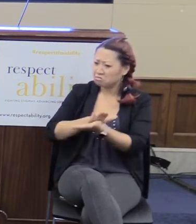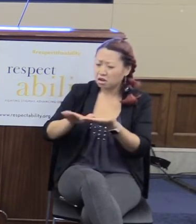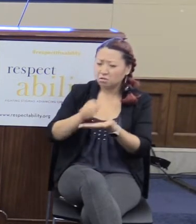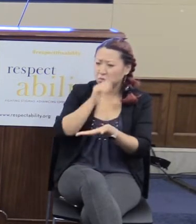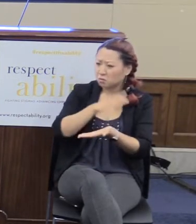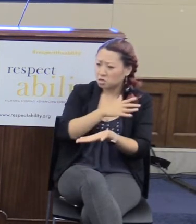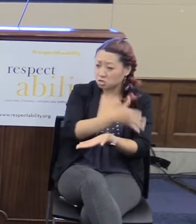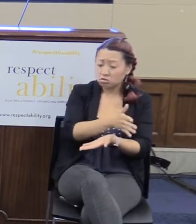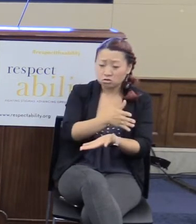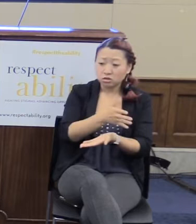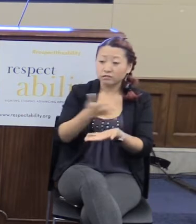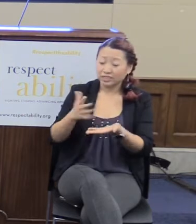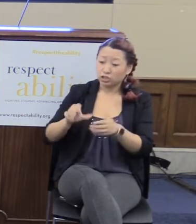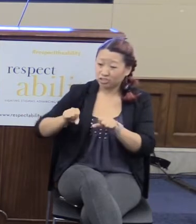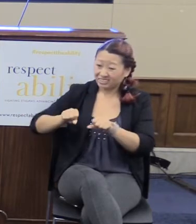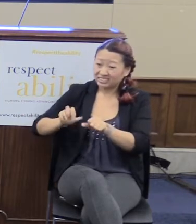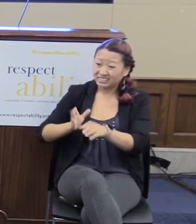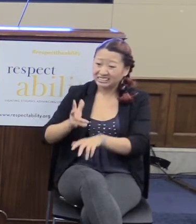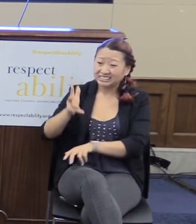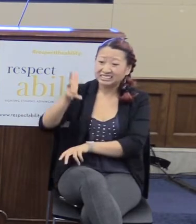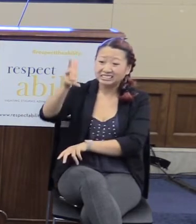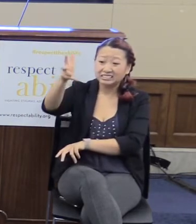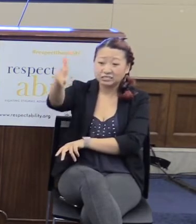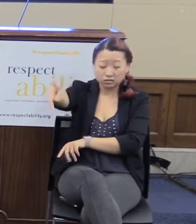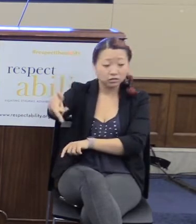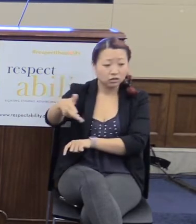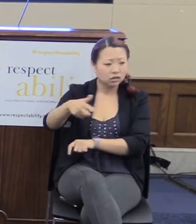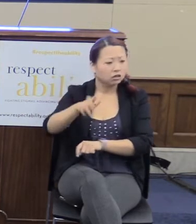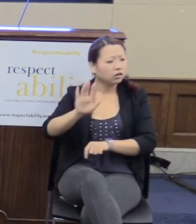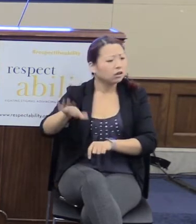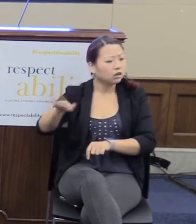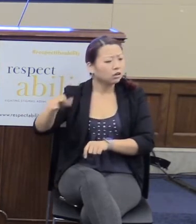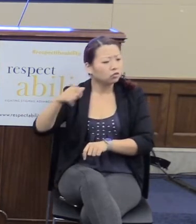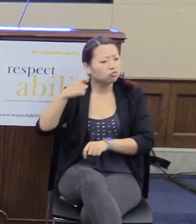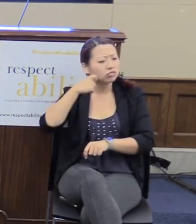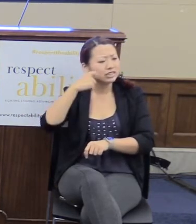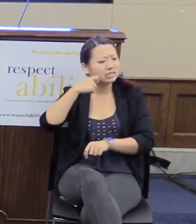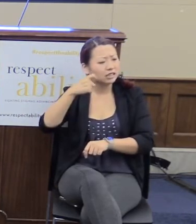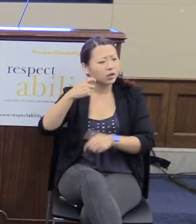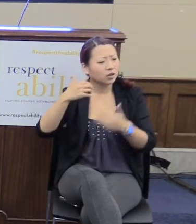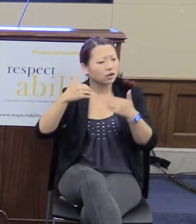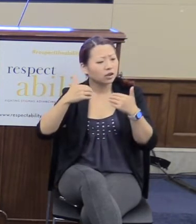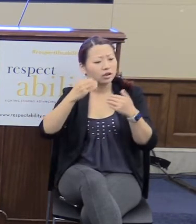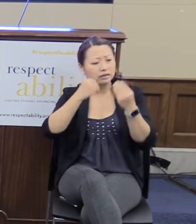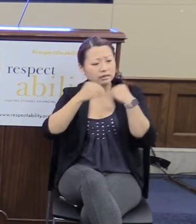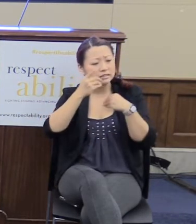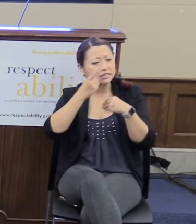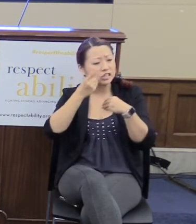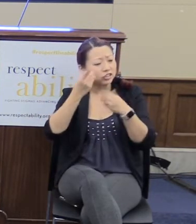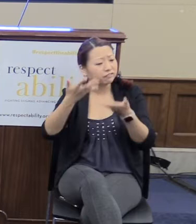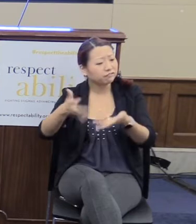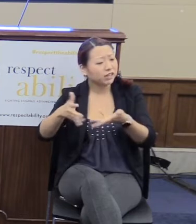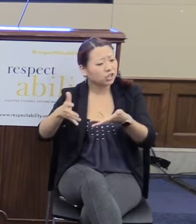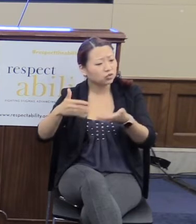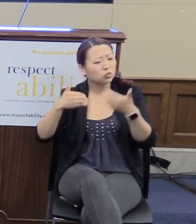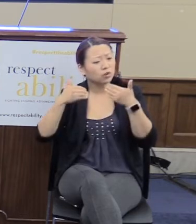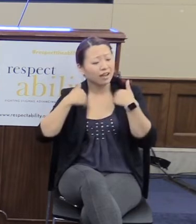me, "Sir, we just had dinner and we have this left over. Would you like to have